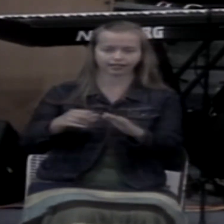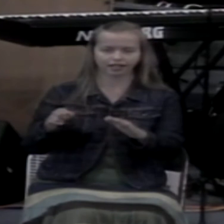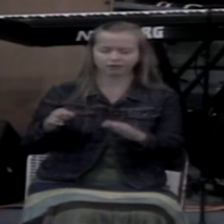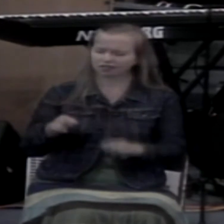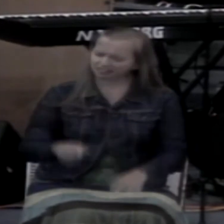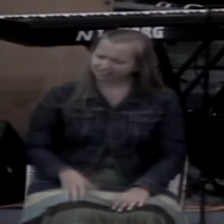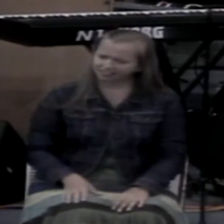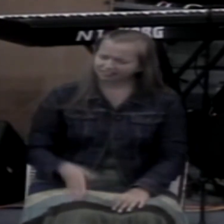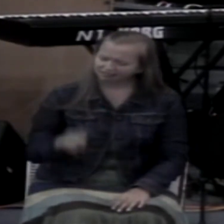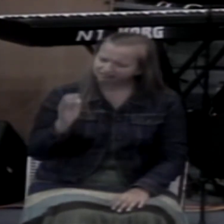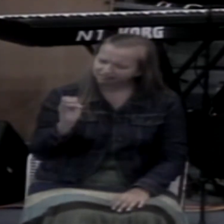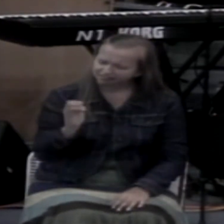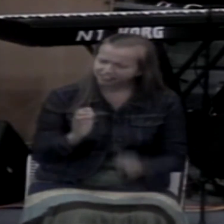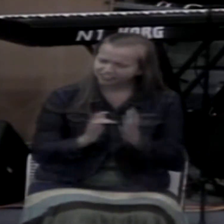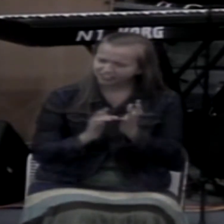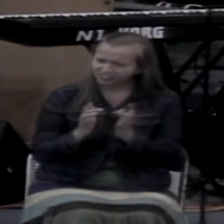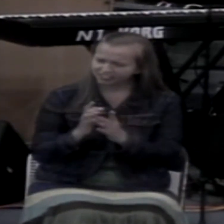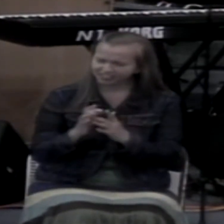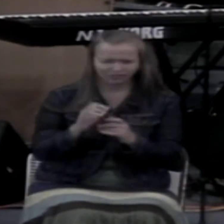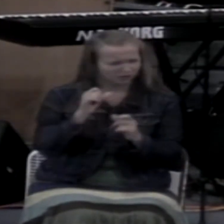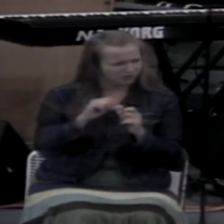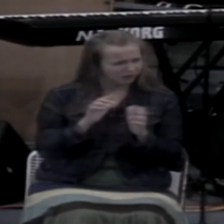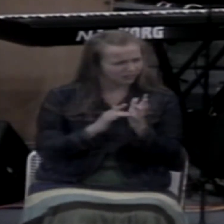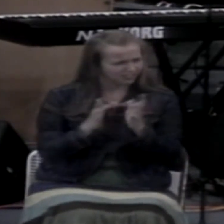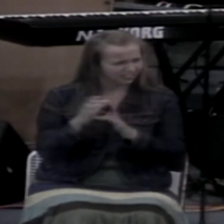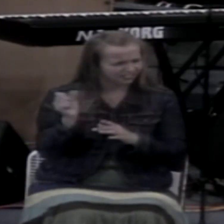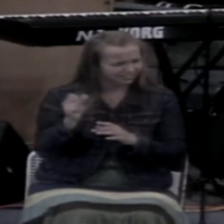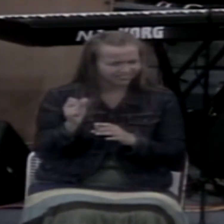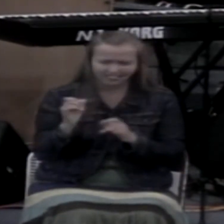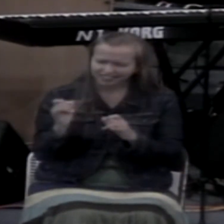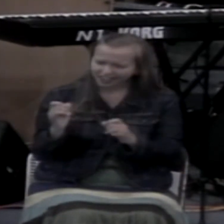Jesus. 1 Peter 1,